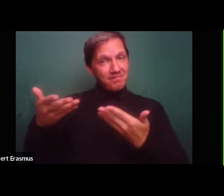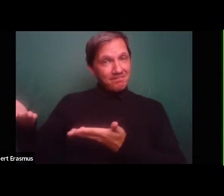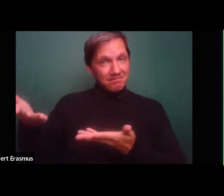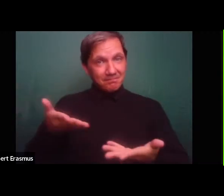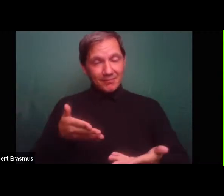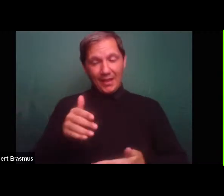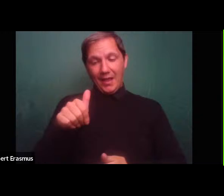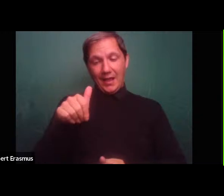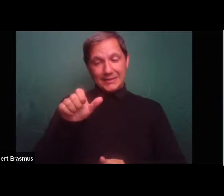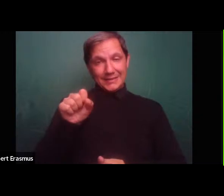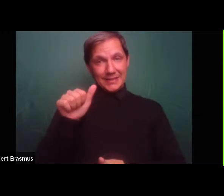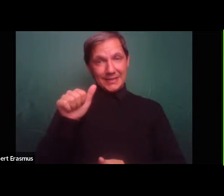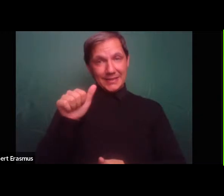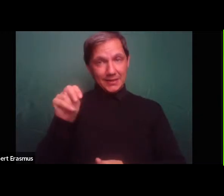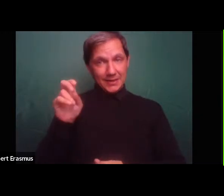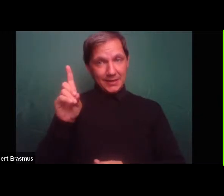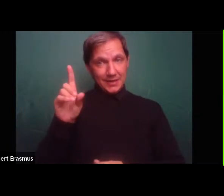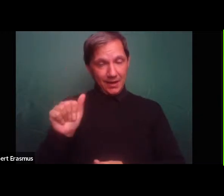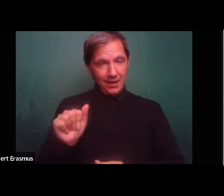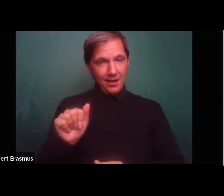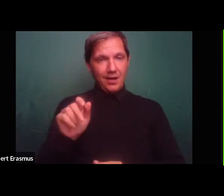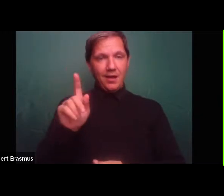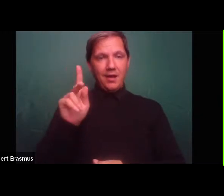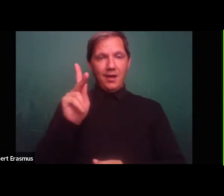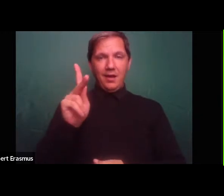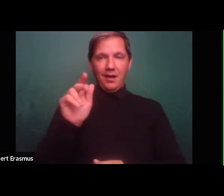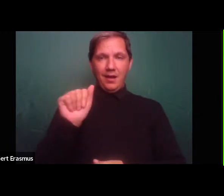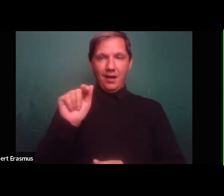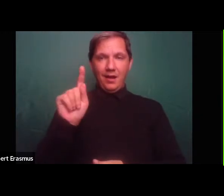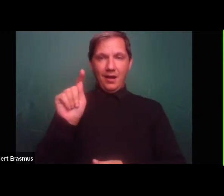Asunder Middleston Kachwa,